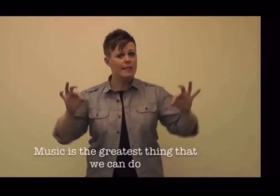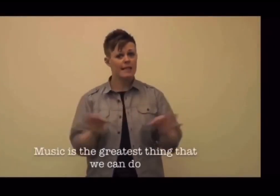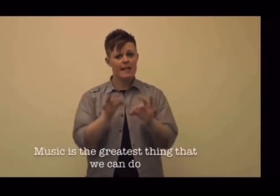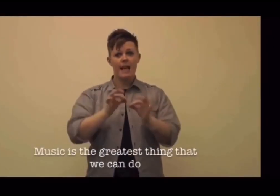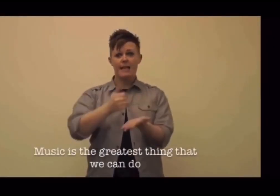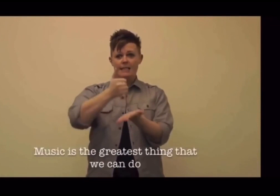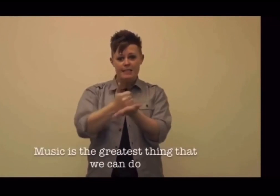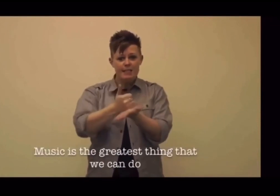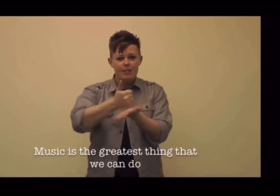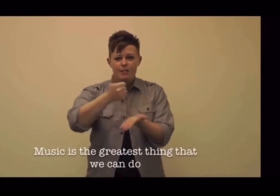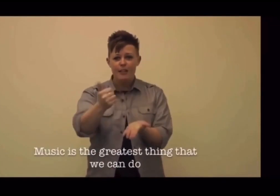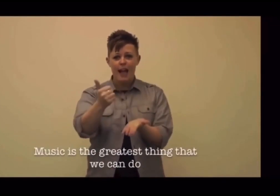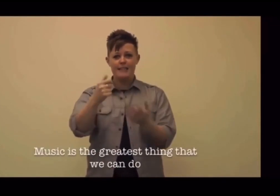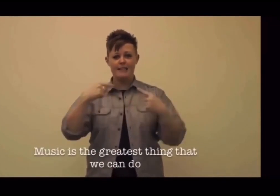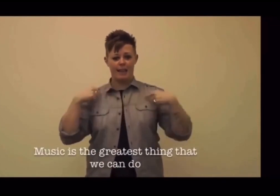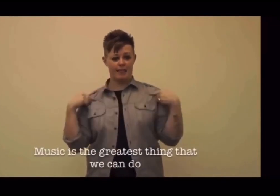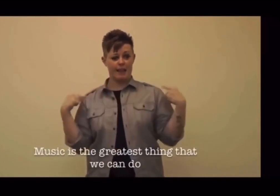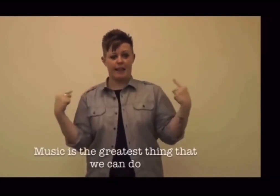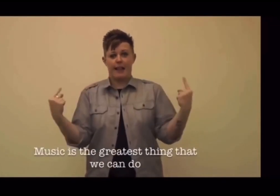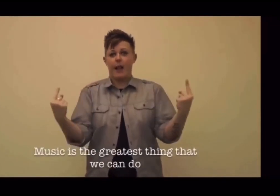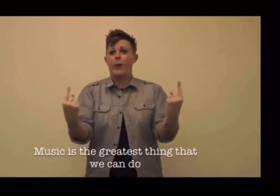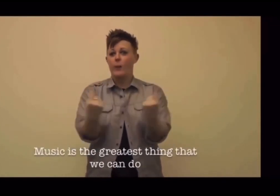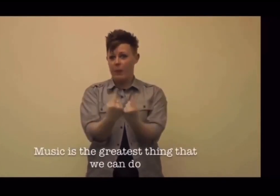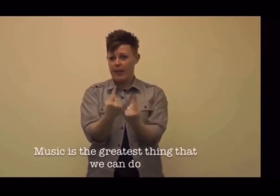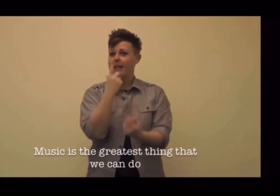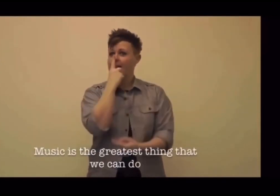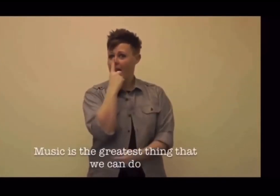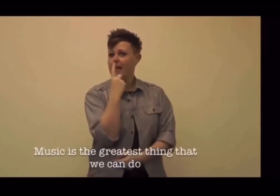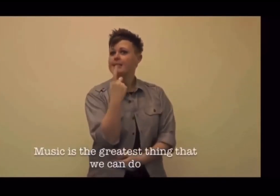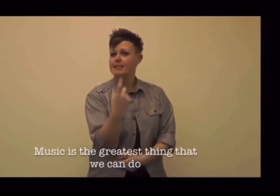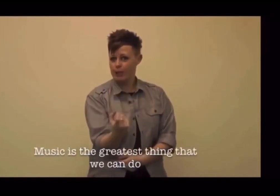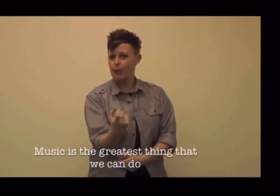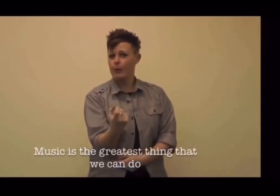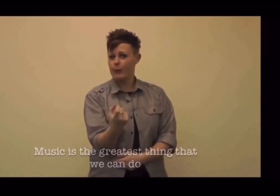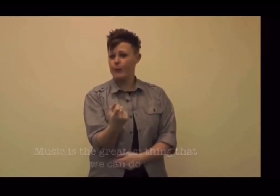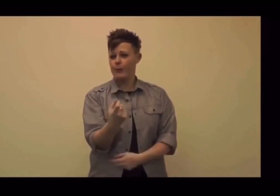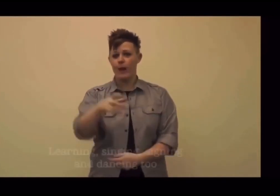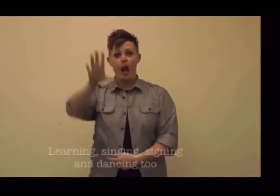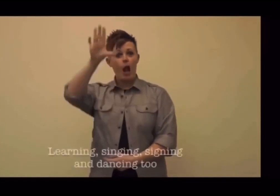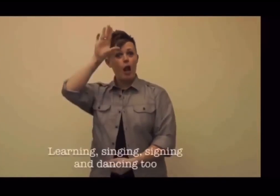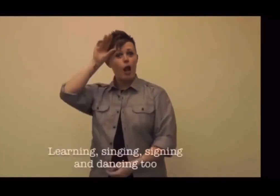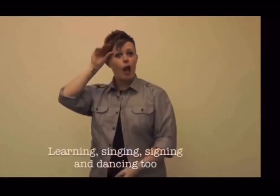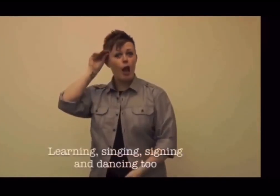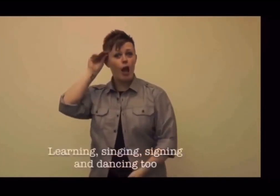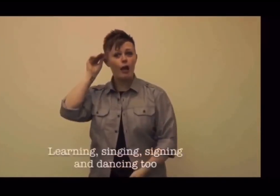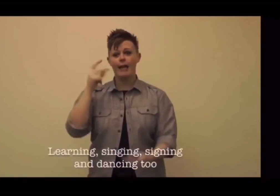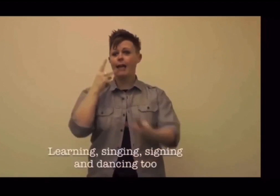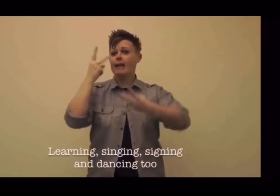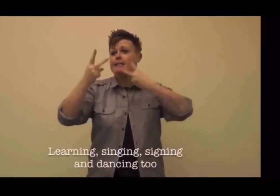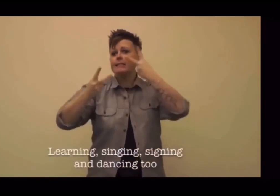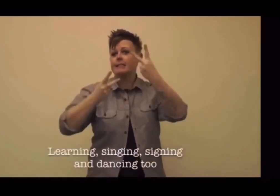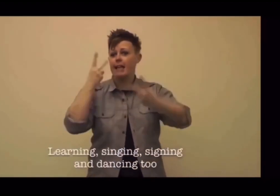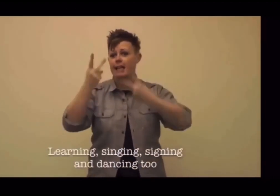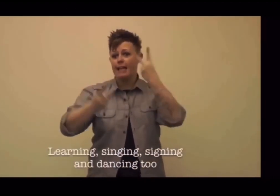Music is the greatest thing that we can do. Learning,